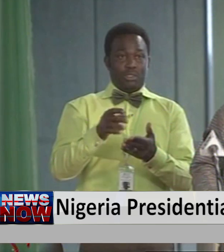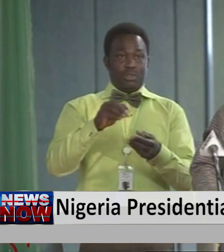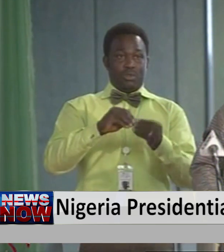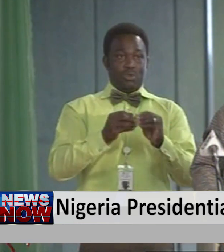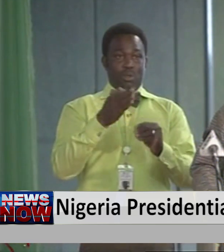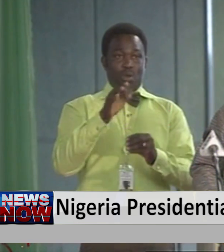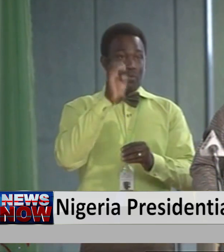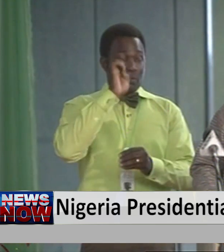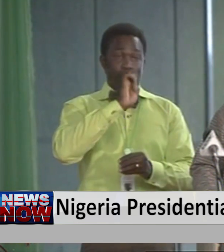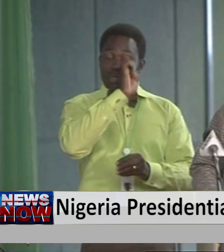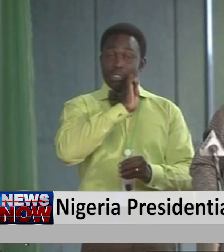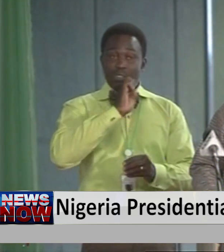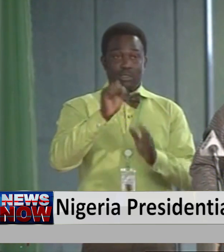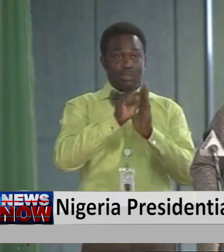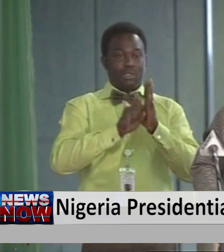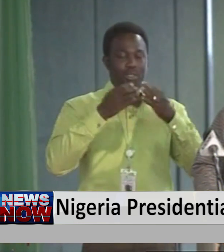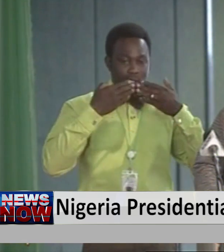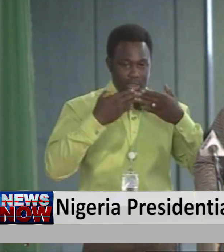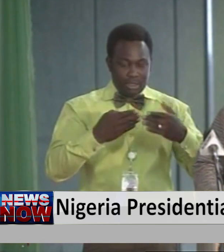State. Thank you very much.